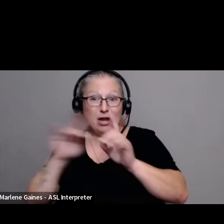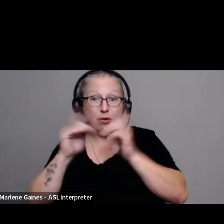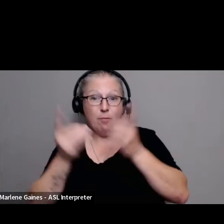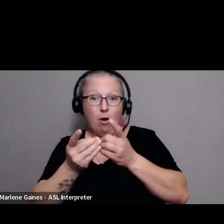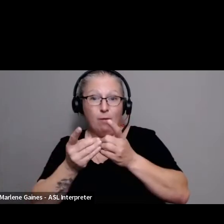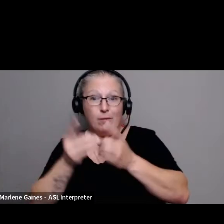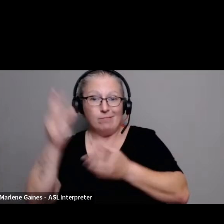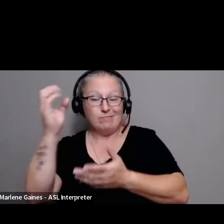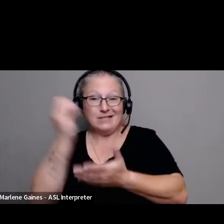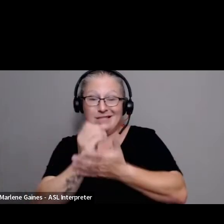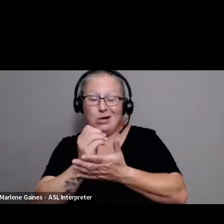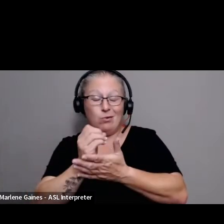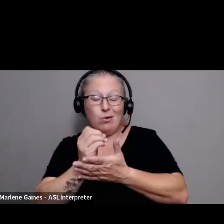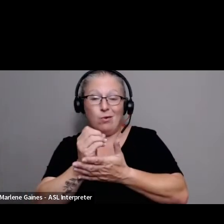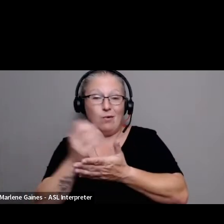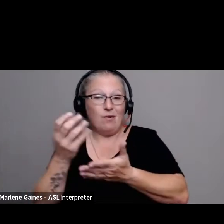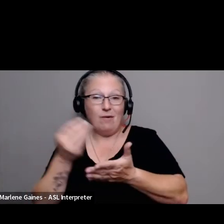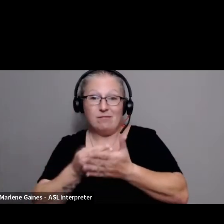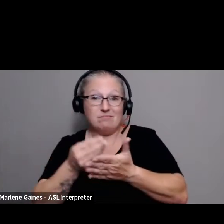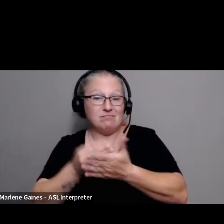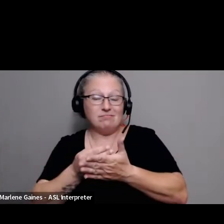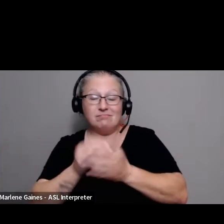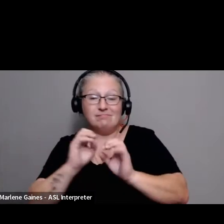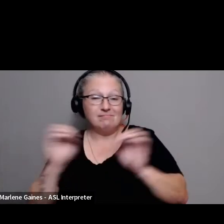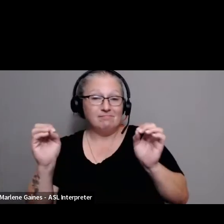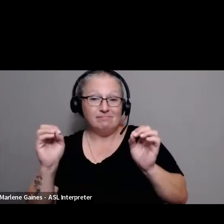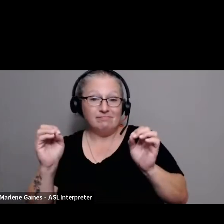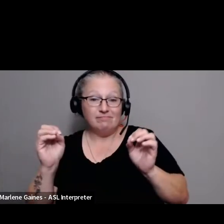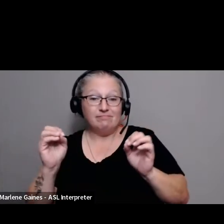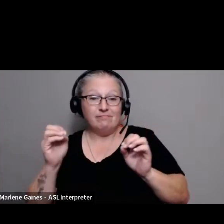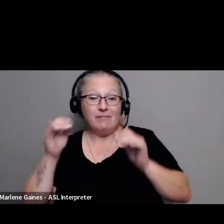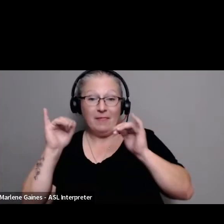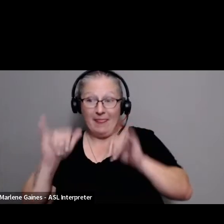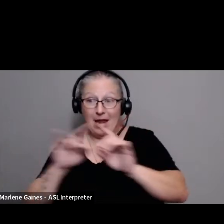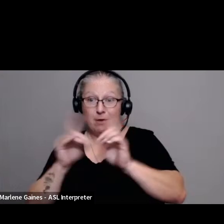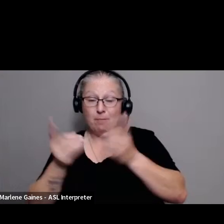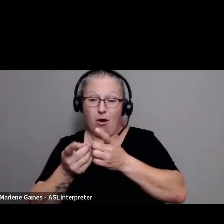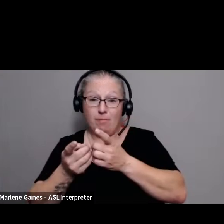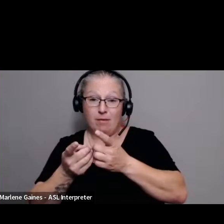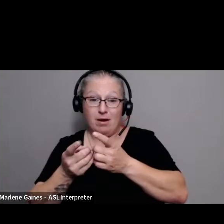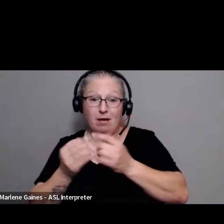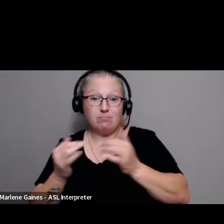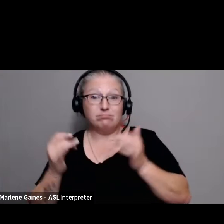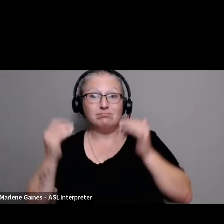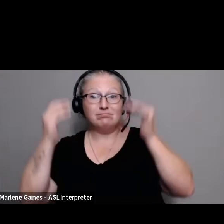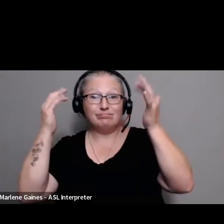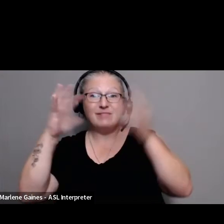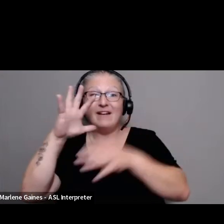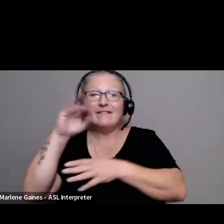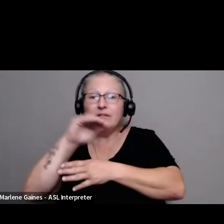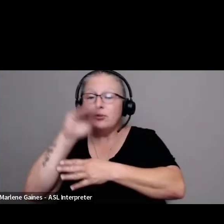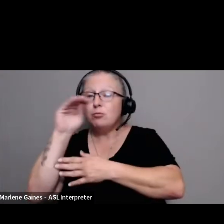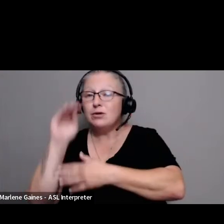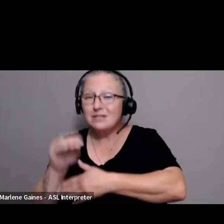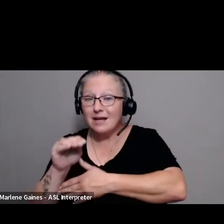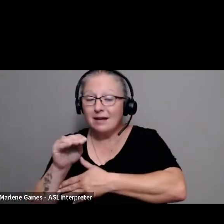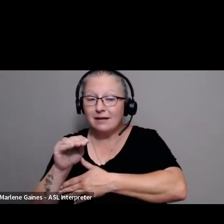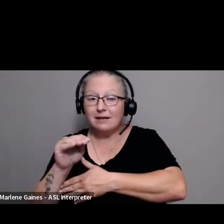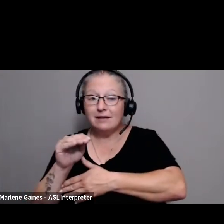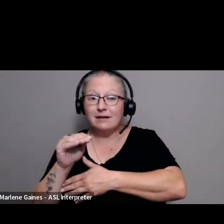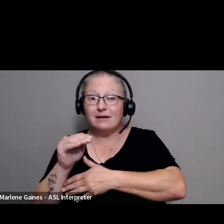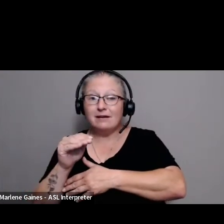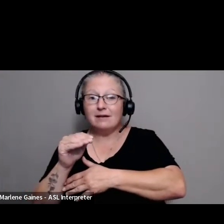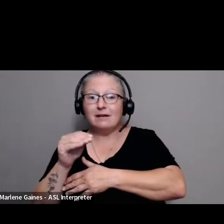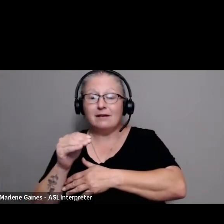to zero revenue, and brought that department to almost 50% higher